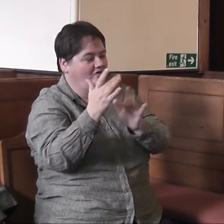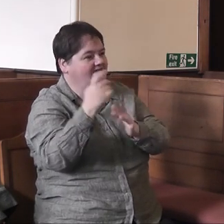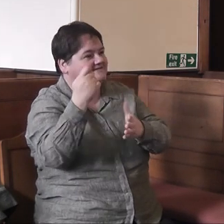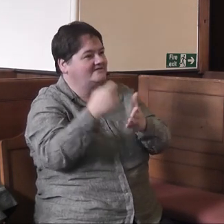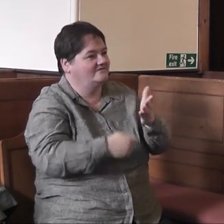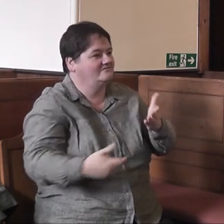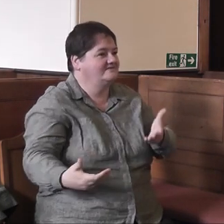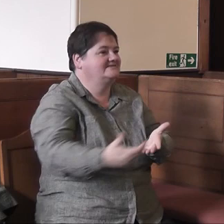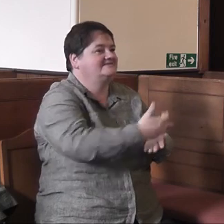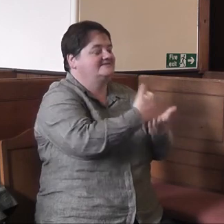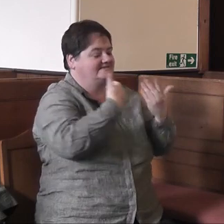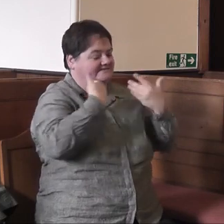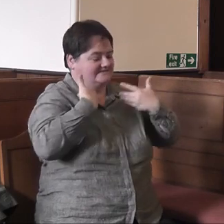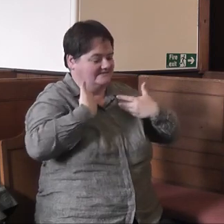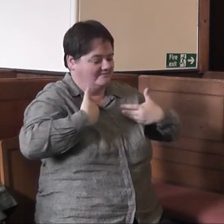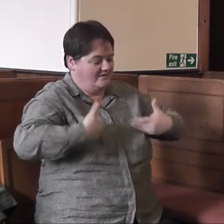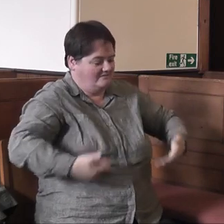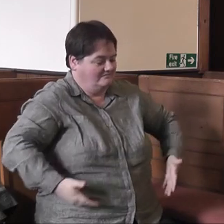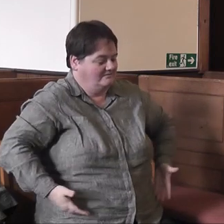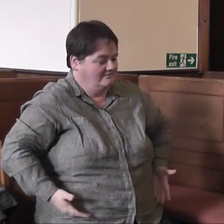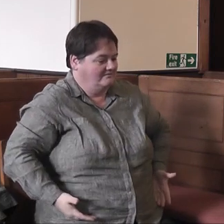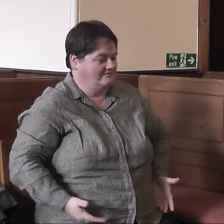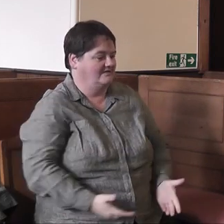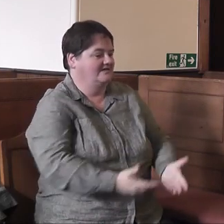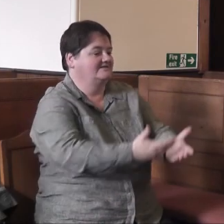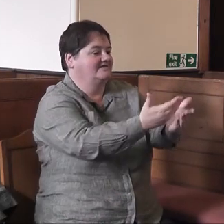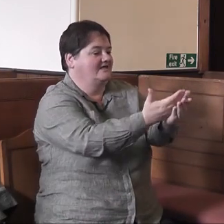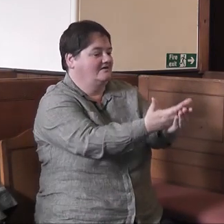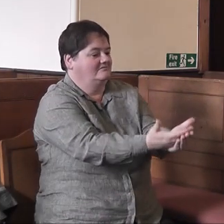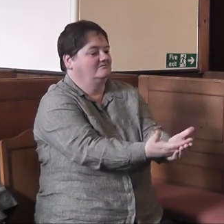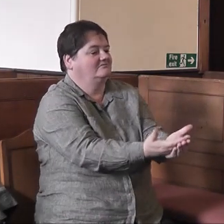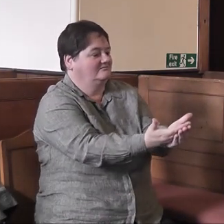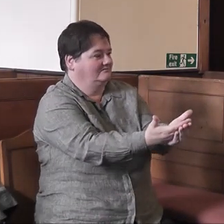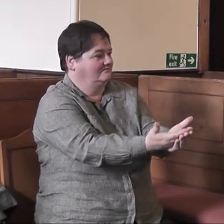Christ the Redeemer is here.